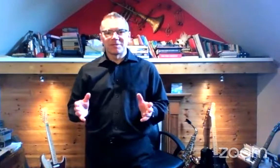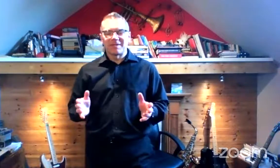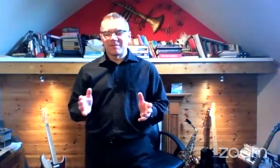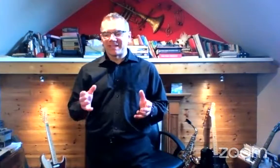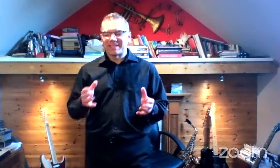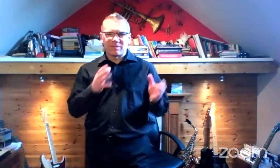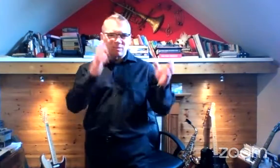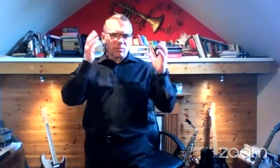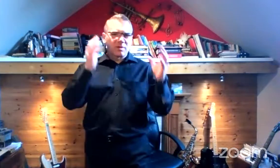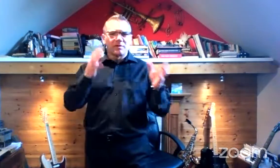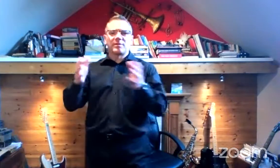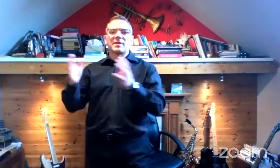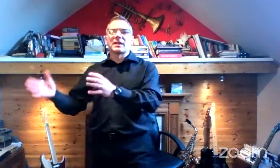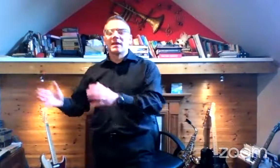words are. That's what we're going to think.